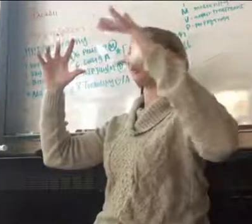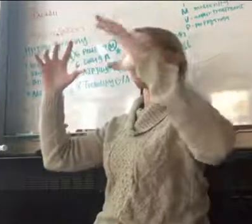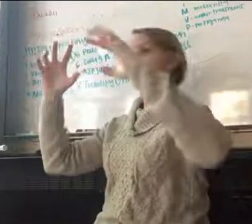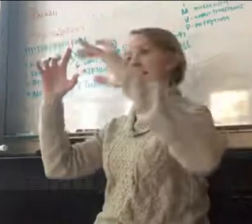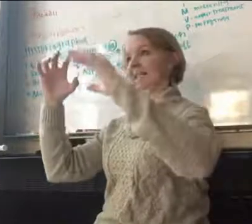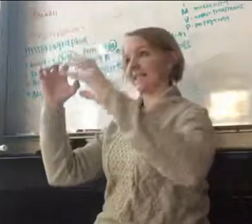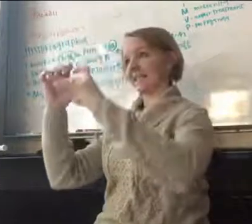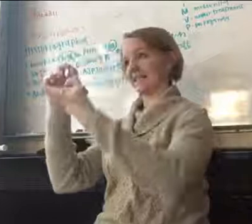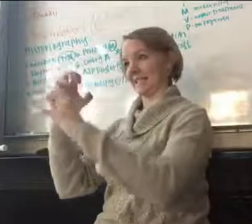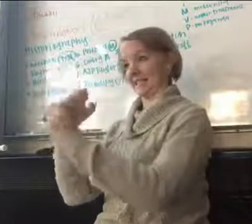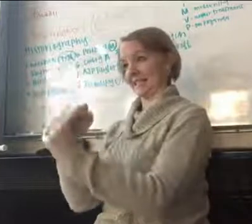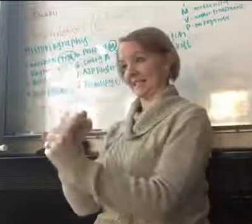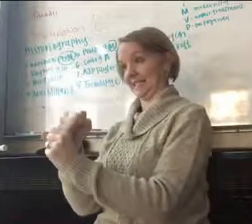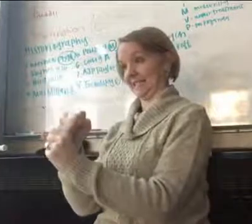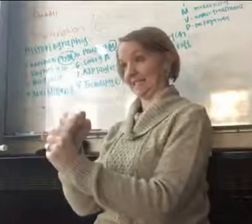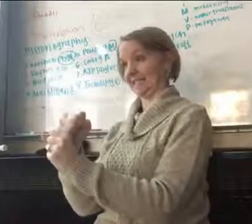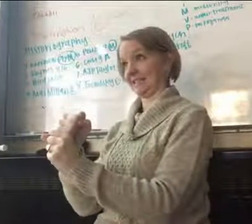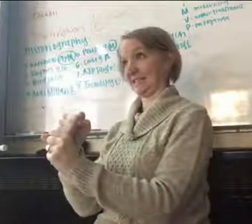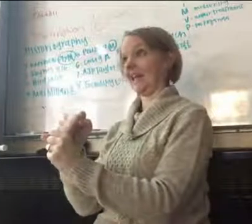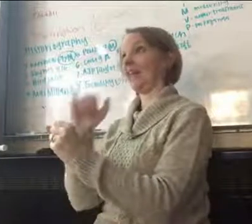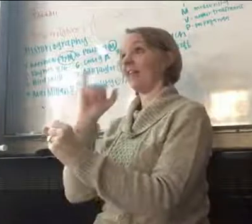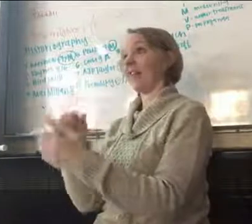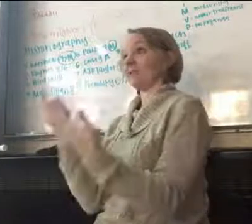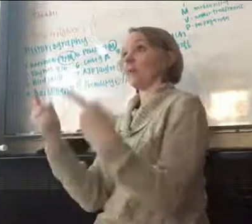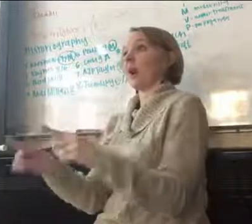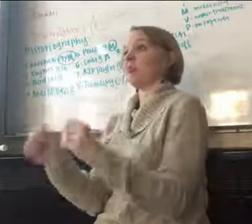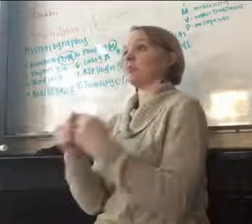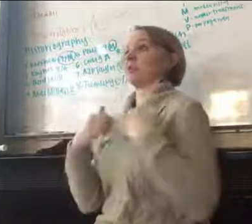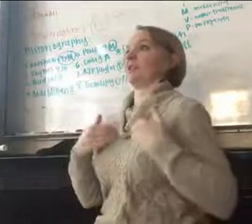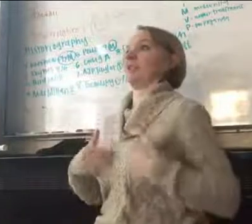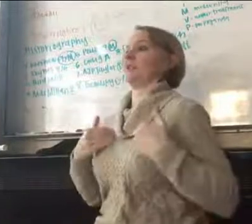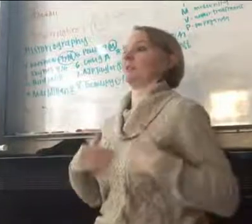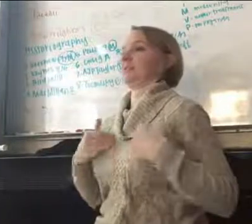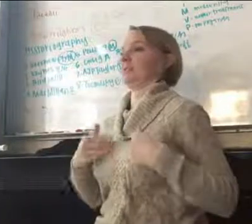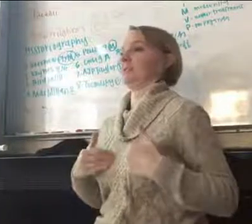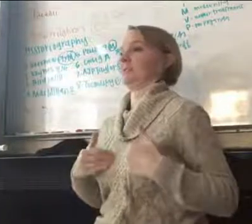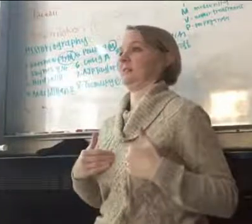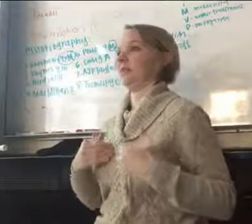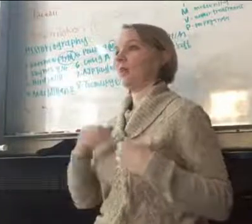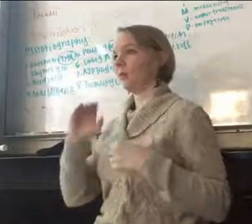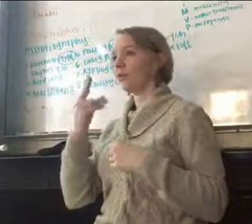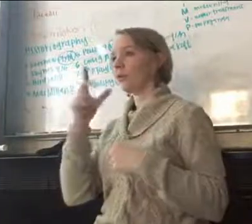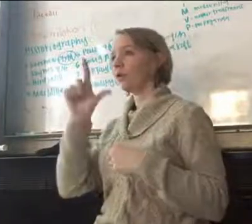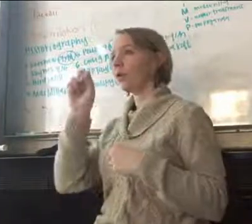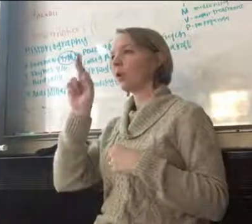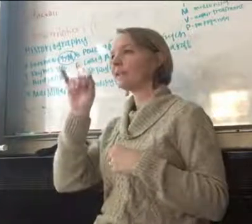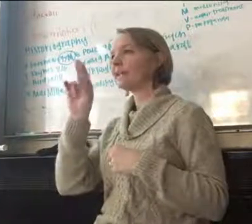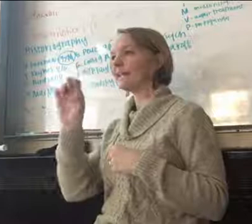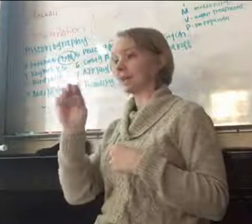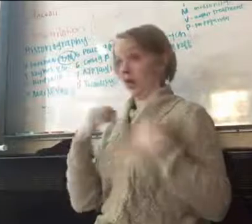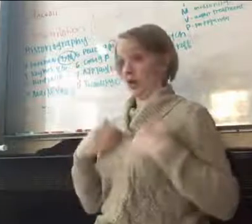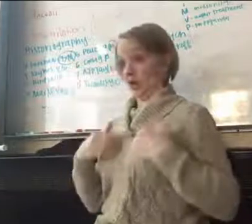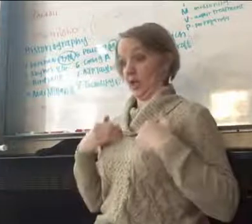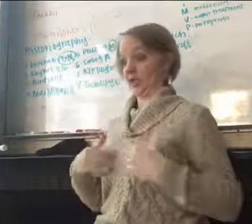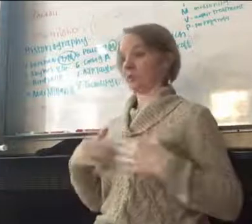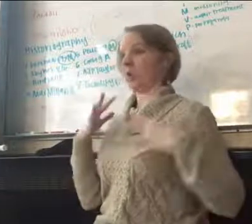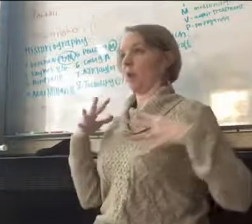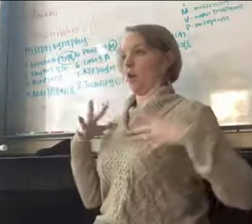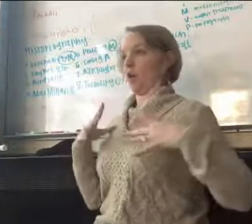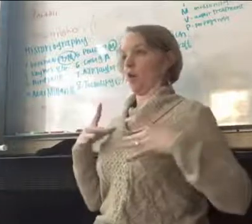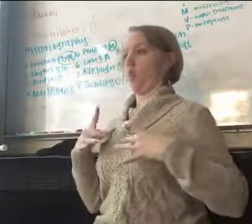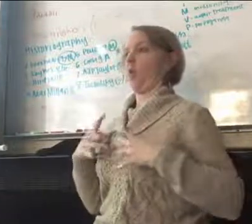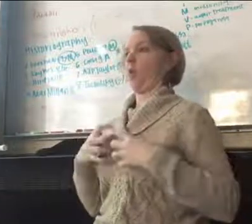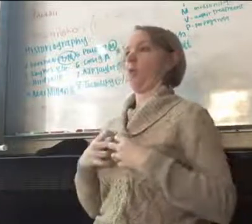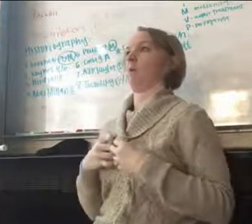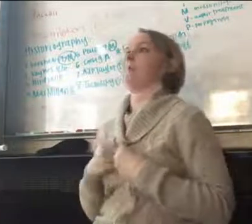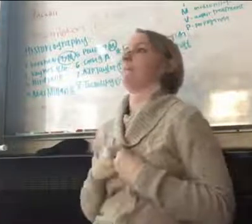way until it looks just like a little raisin. That's what happens to your lungs. When you bring in the chlorine gas, your lungs literally suffocate